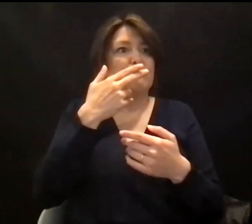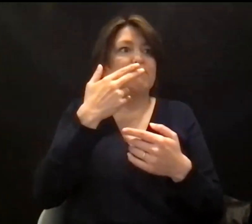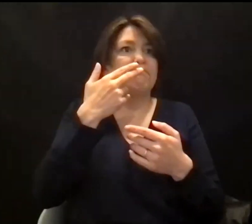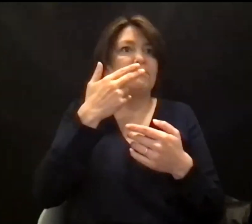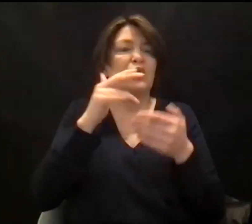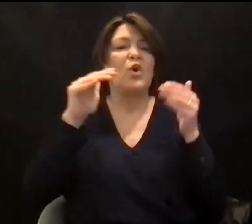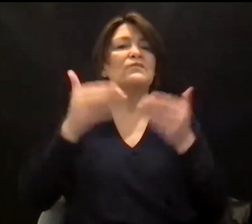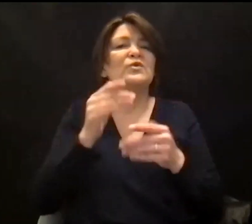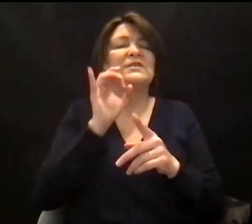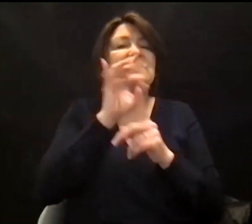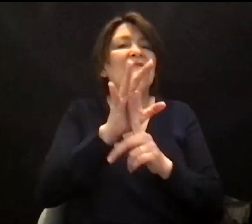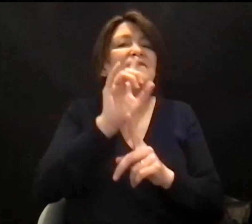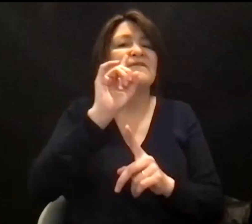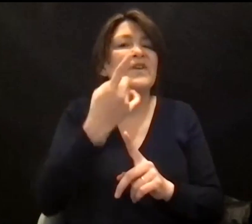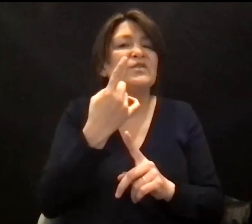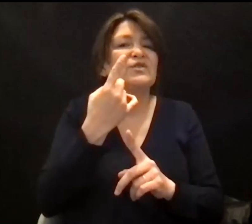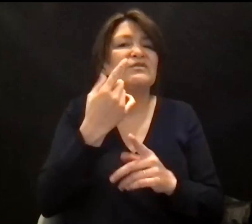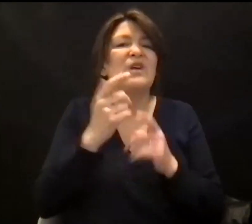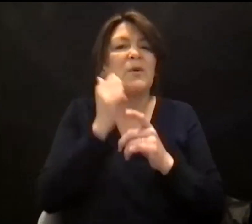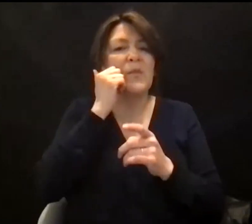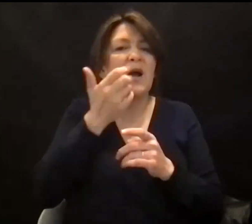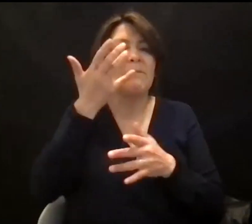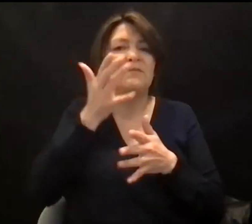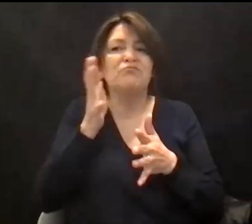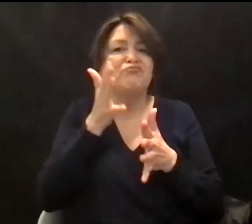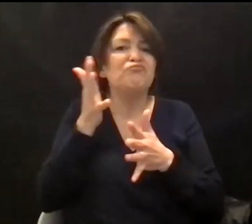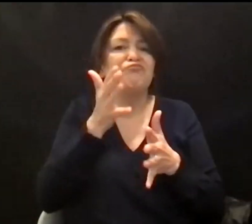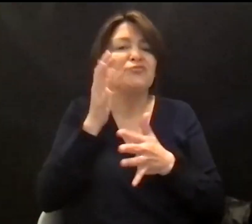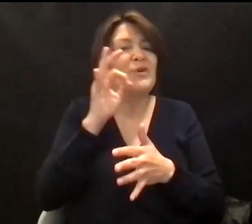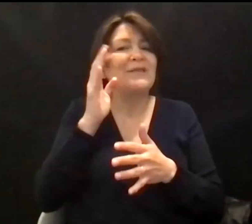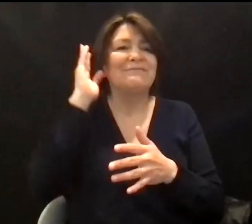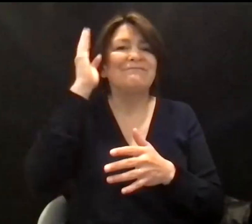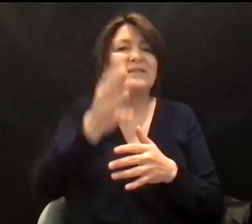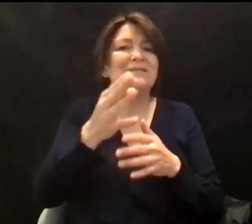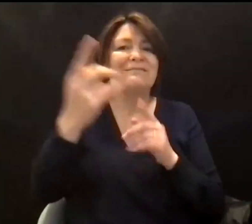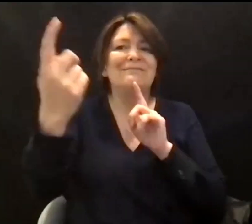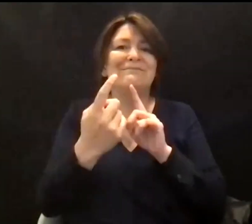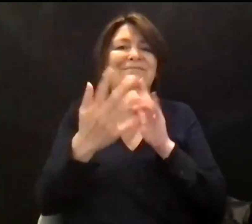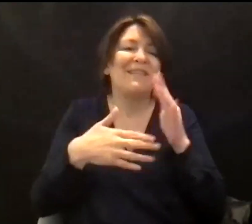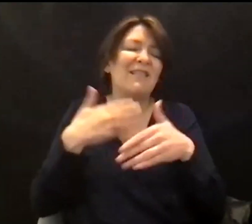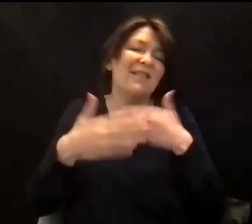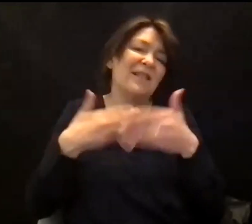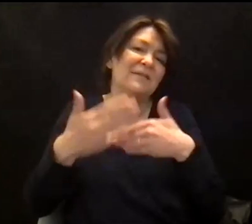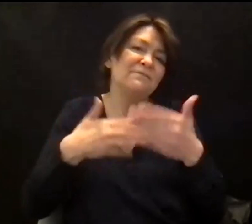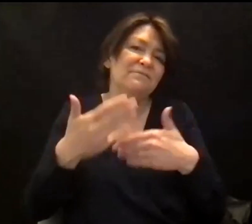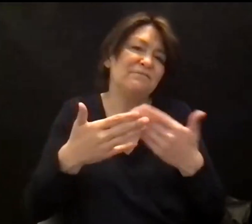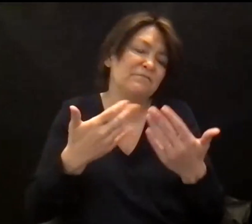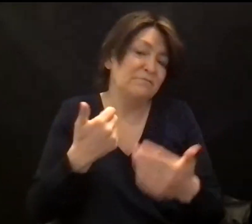have the time to do those introductions and warm-up chats. You can't just expect to arrive and jump straight in the way that you might do on other jobs.